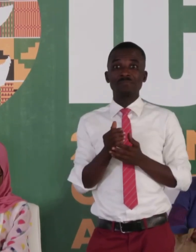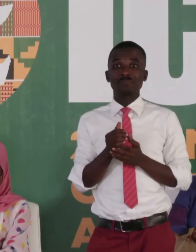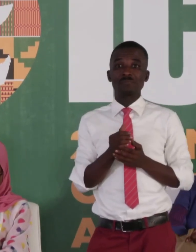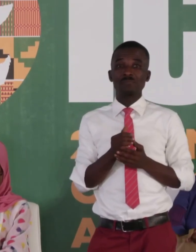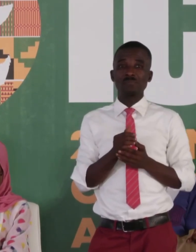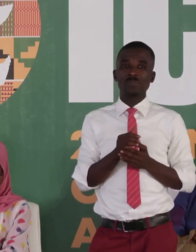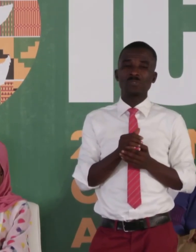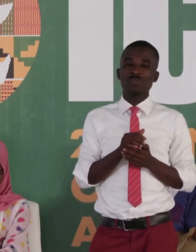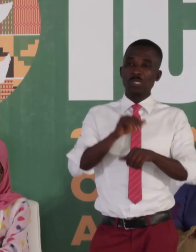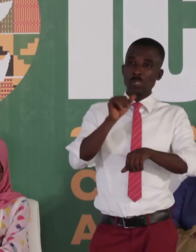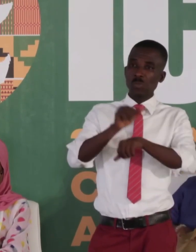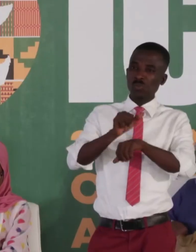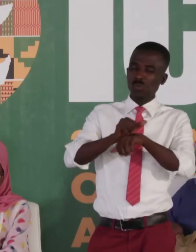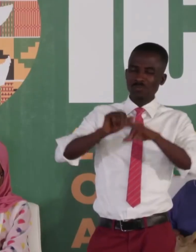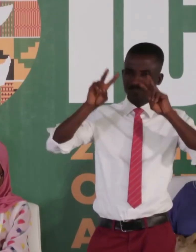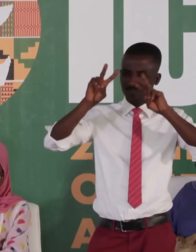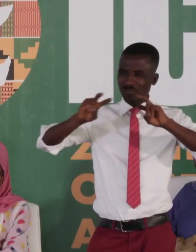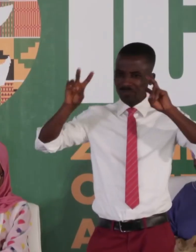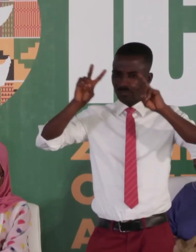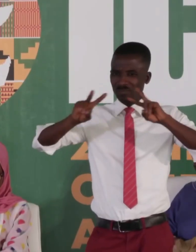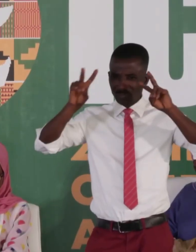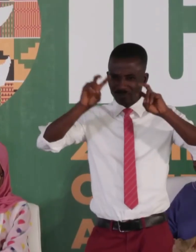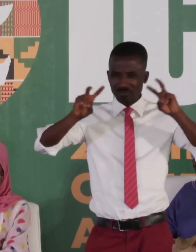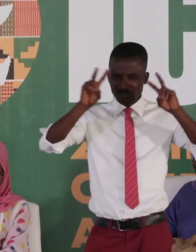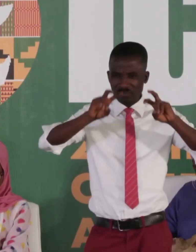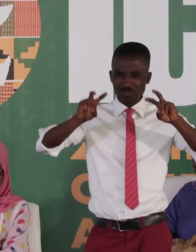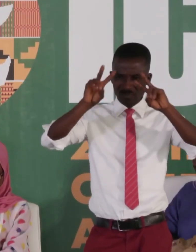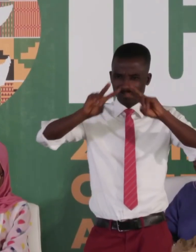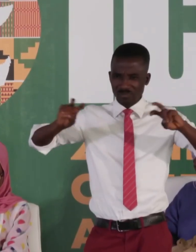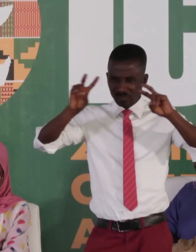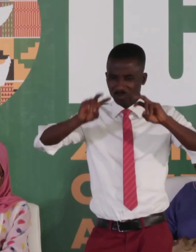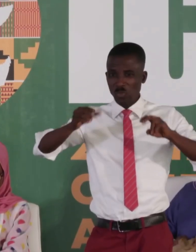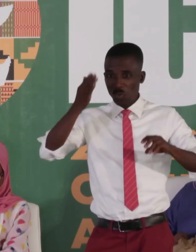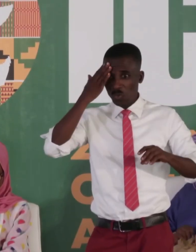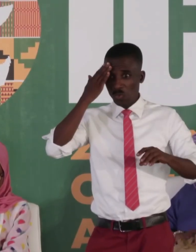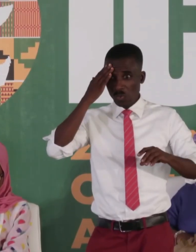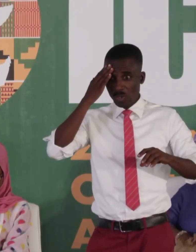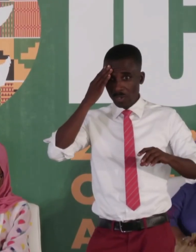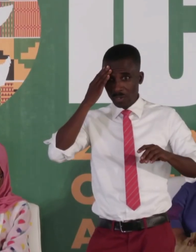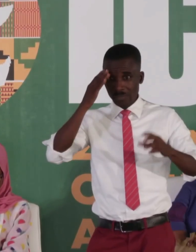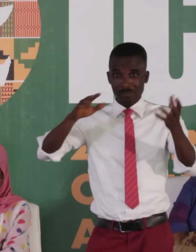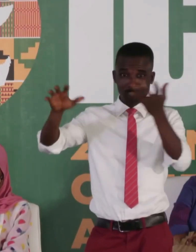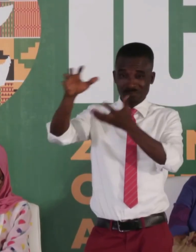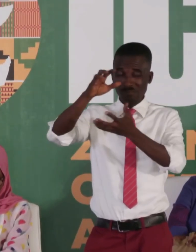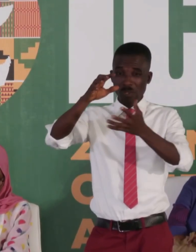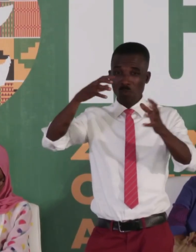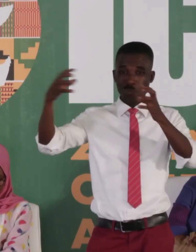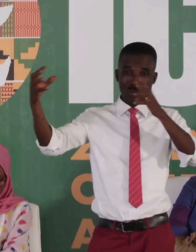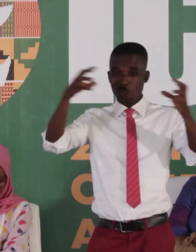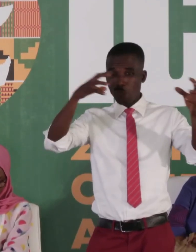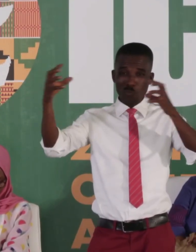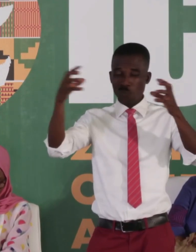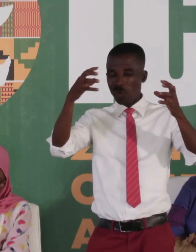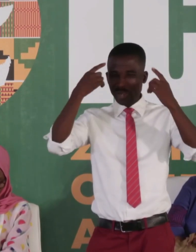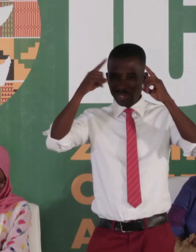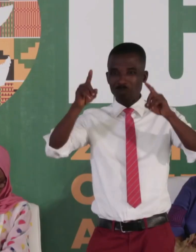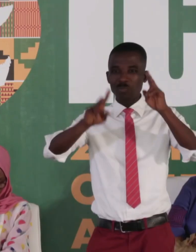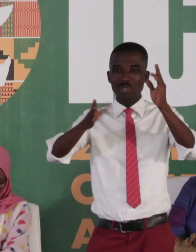Doing a literature review on the effects of conflict, we are well aware what conflict can do. Conflict leads to death and